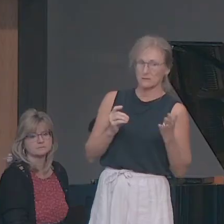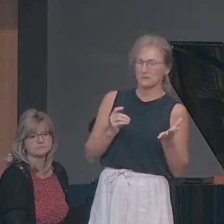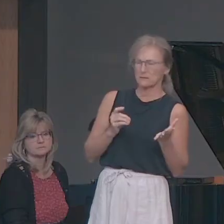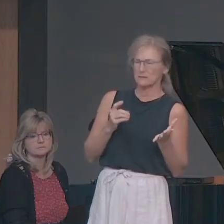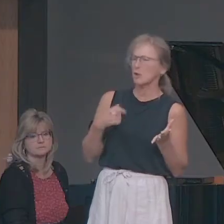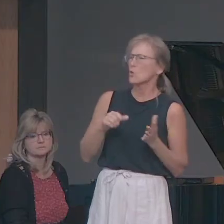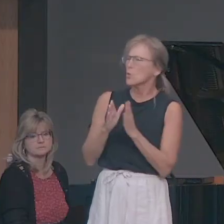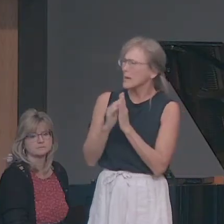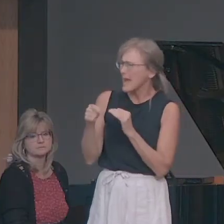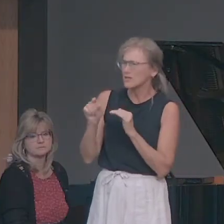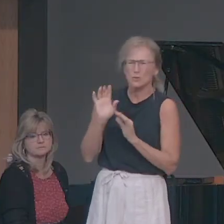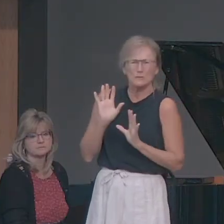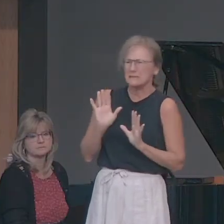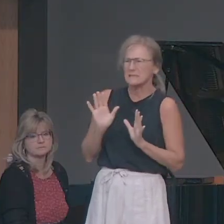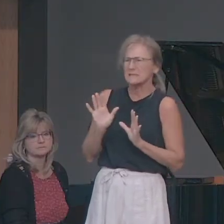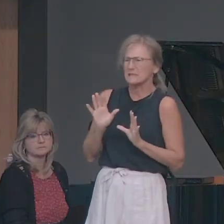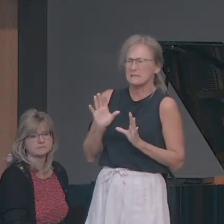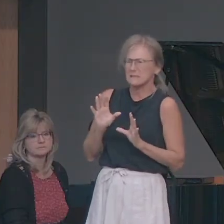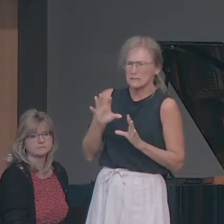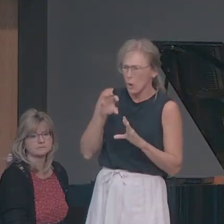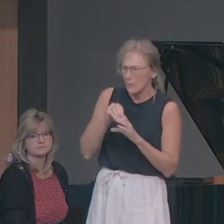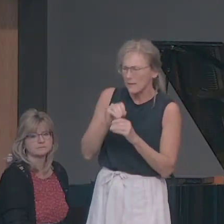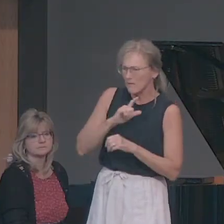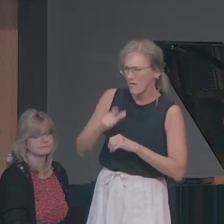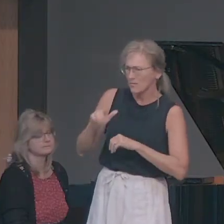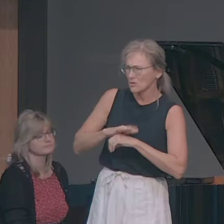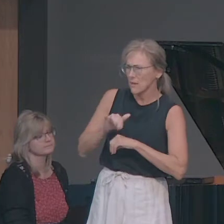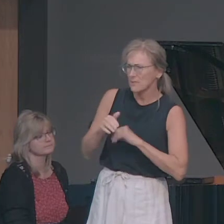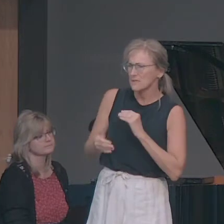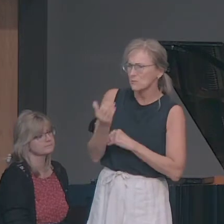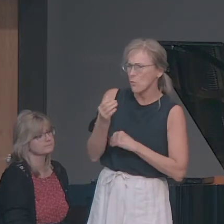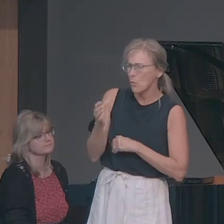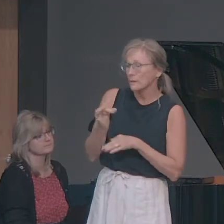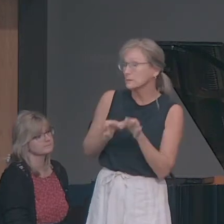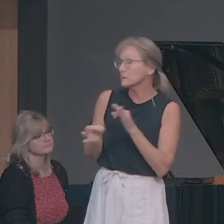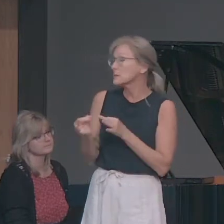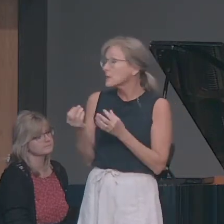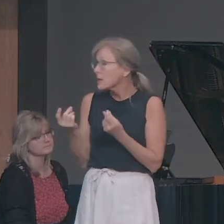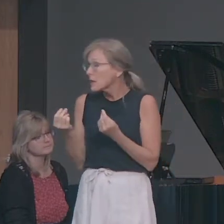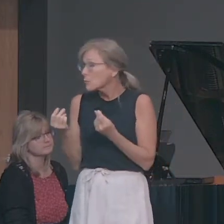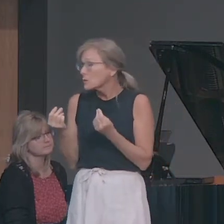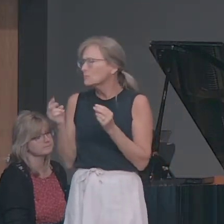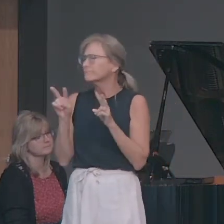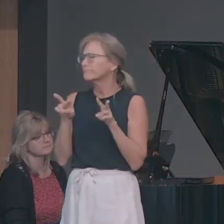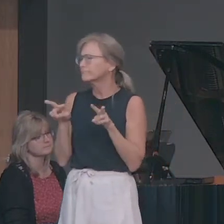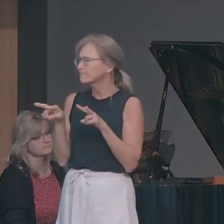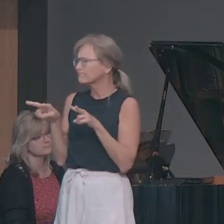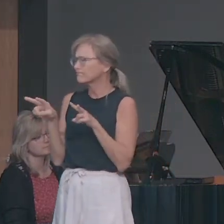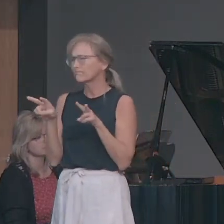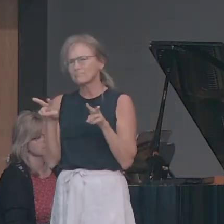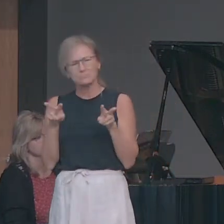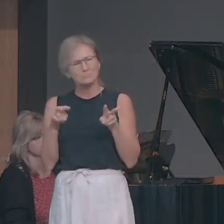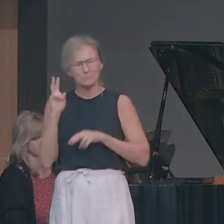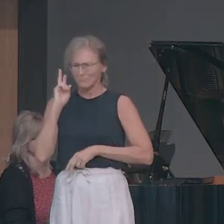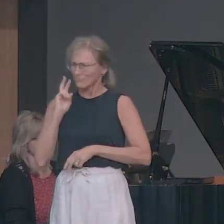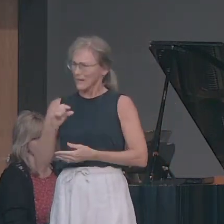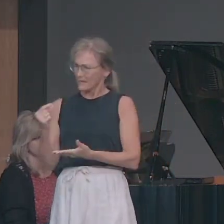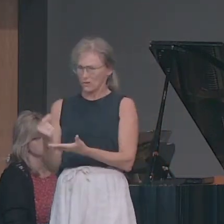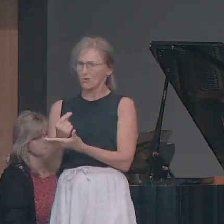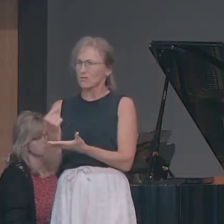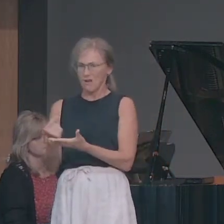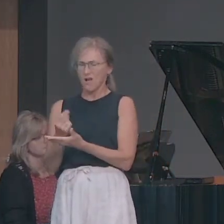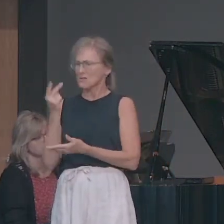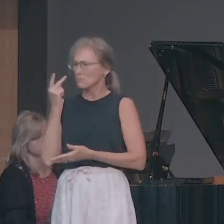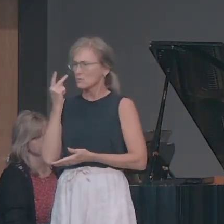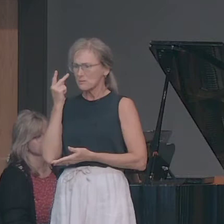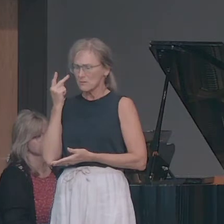refrain from participating this morning, and instead to watch and listen to the gospel and see the